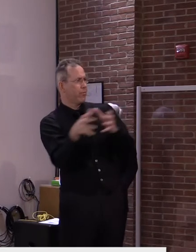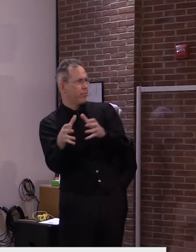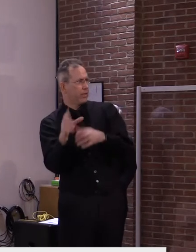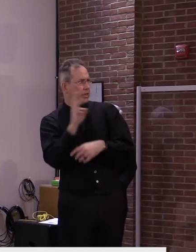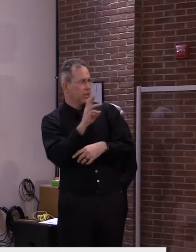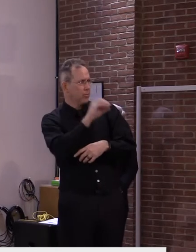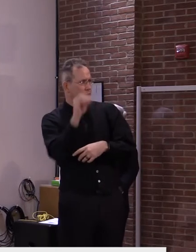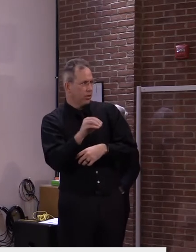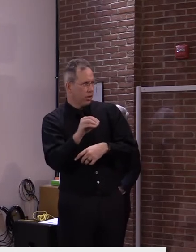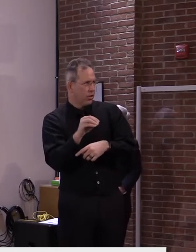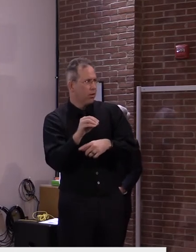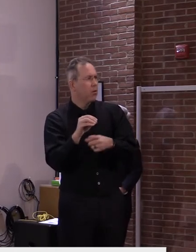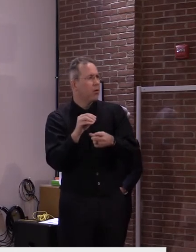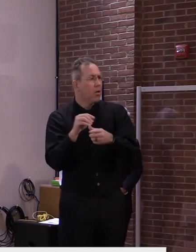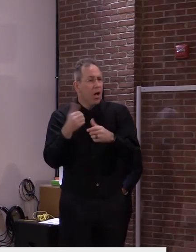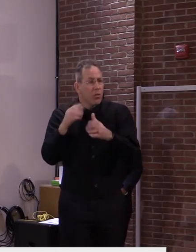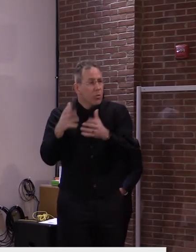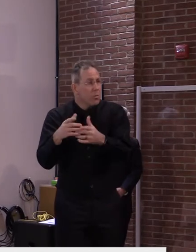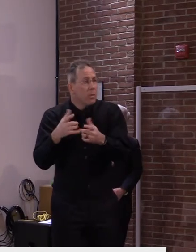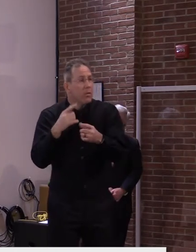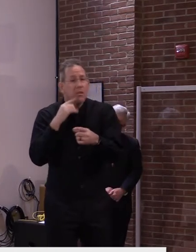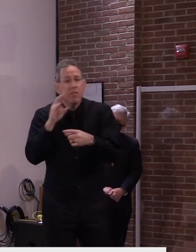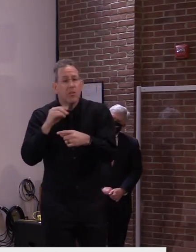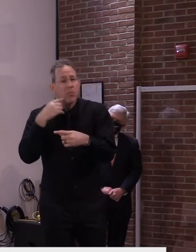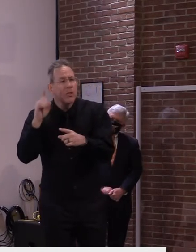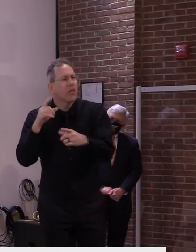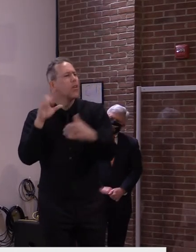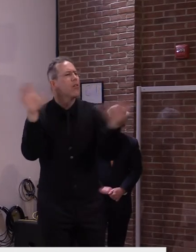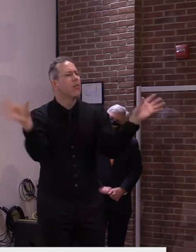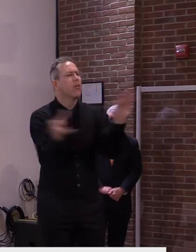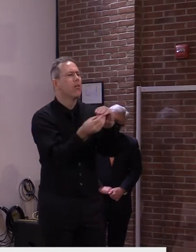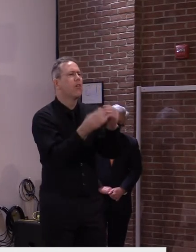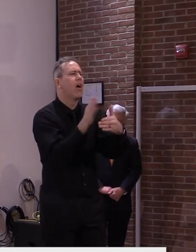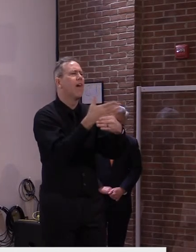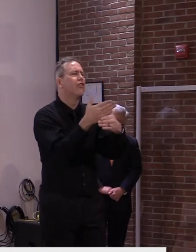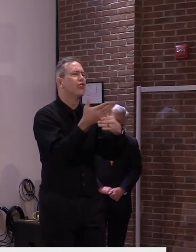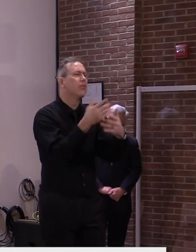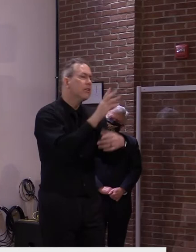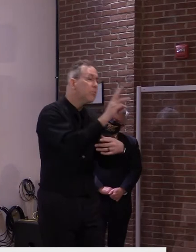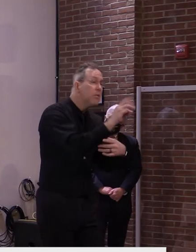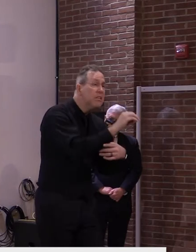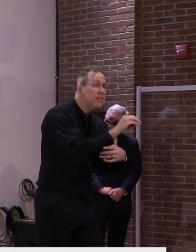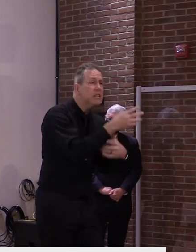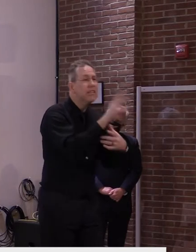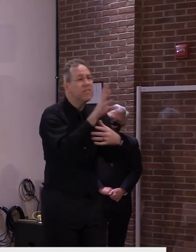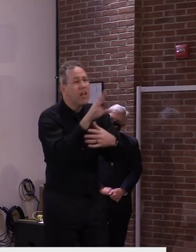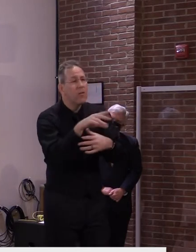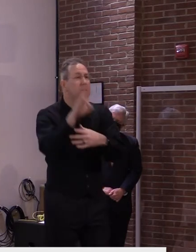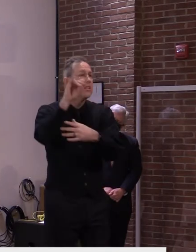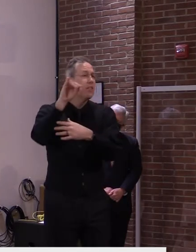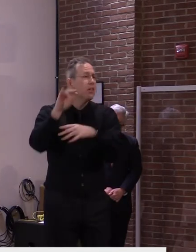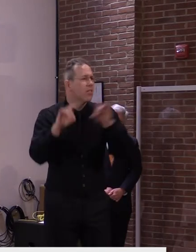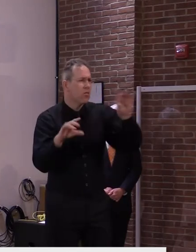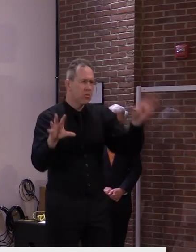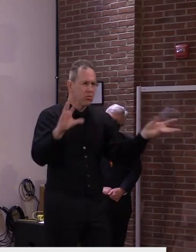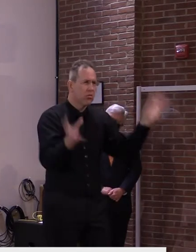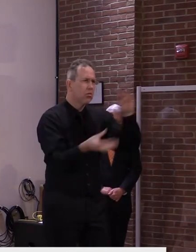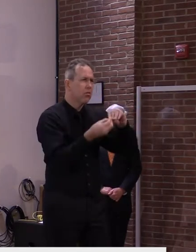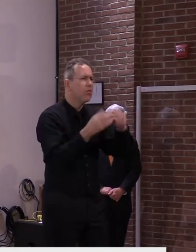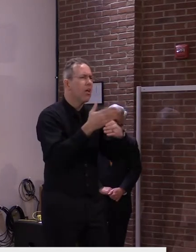another metric when the company has the information is how it performs against a specific variant or